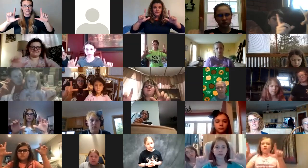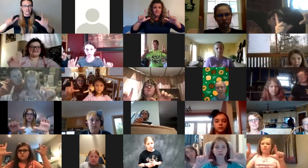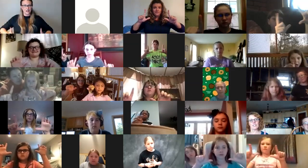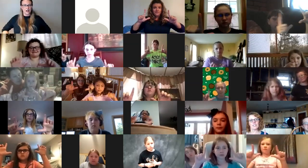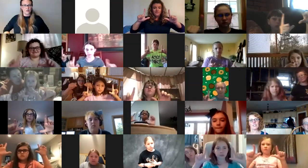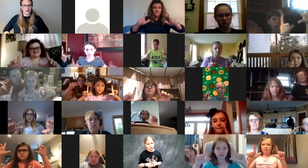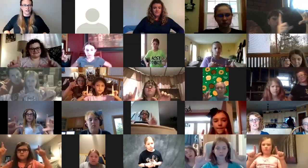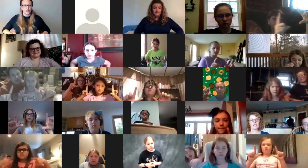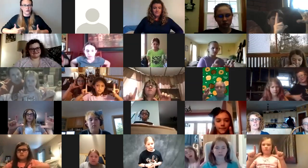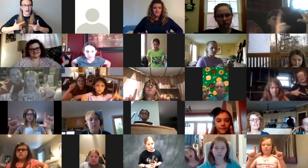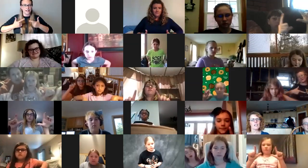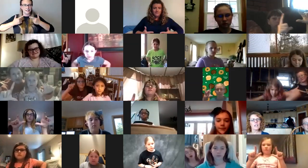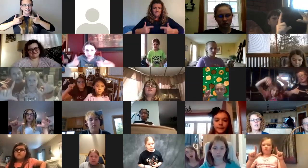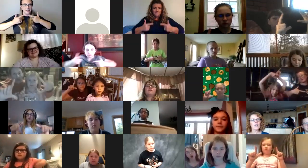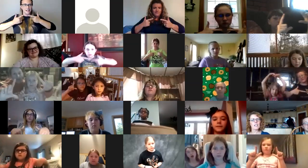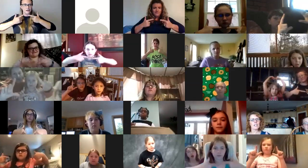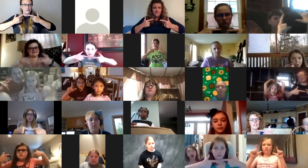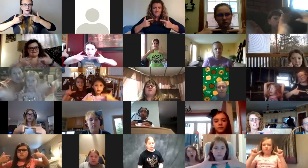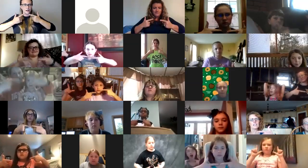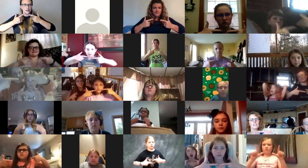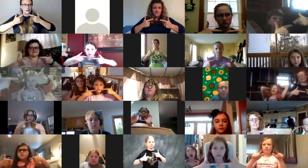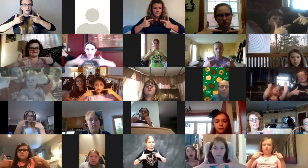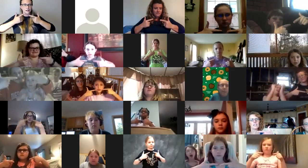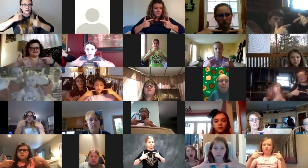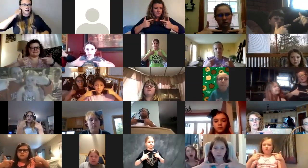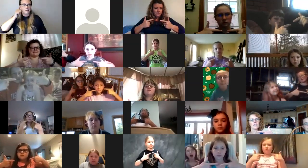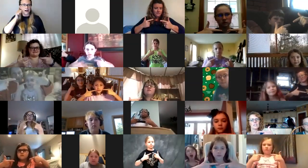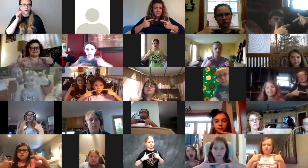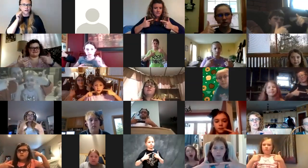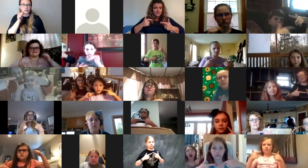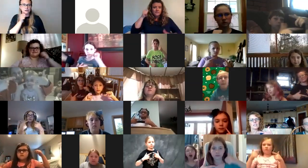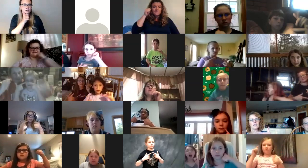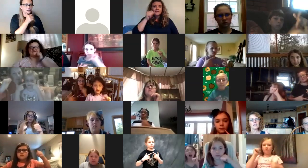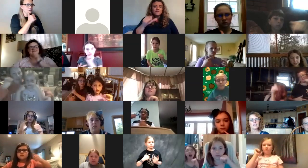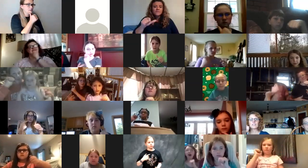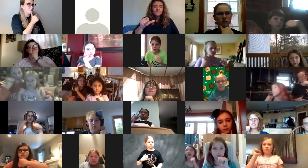hands, and we're going to go, and to live by the Girl